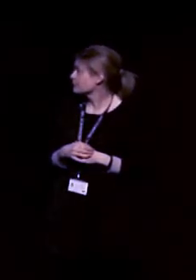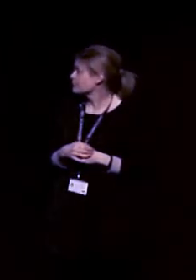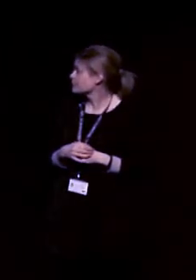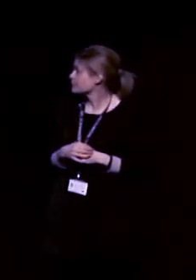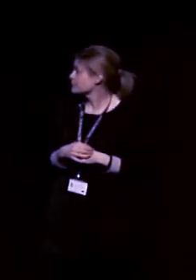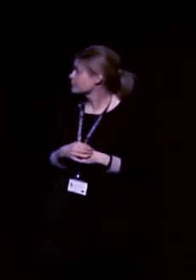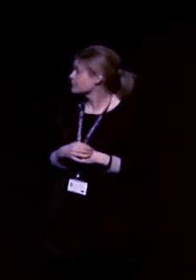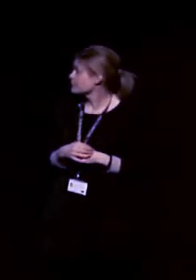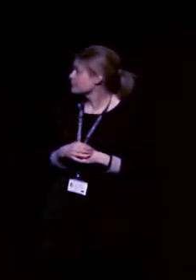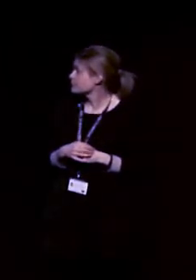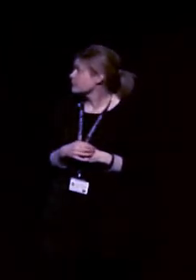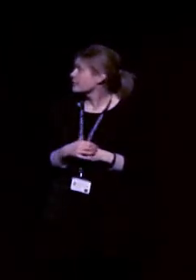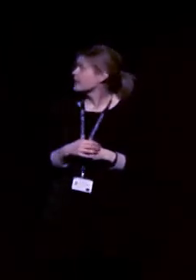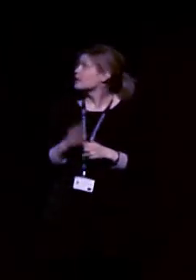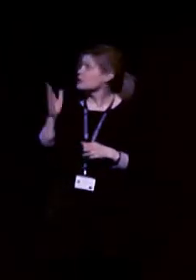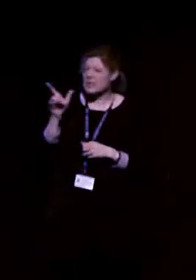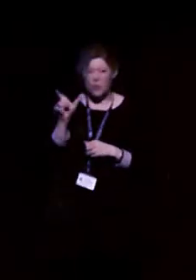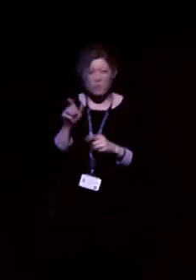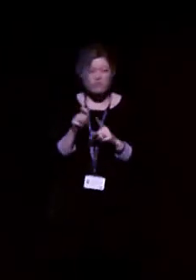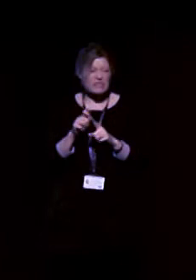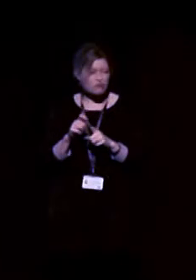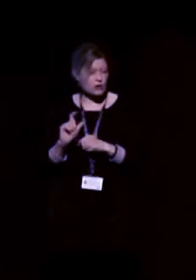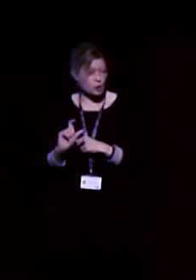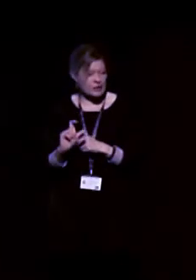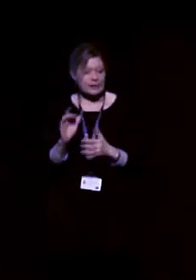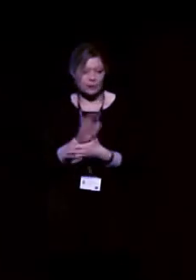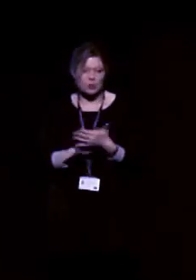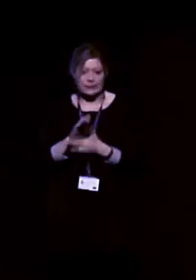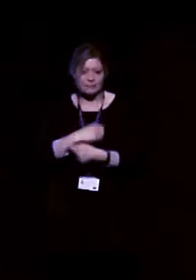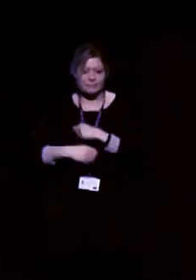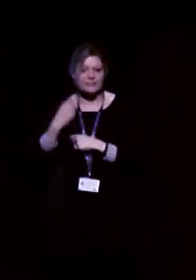So if we turn to presbycusis, which is age-related hearing loss,